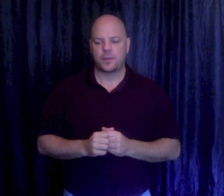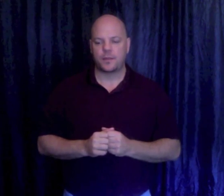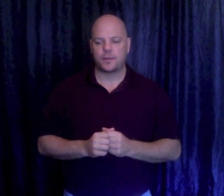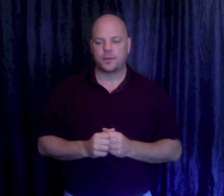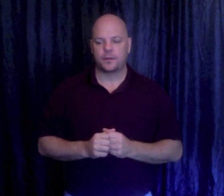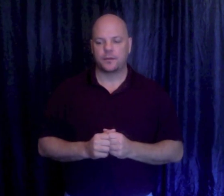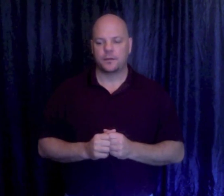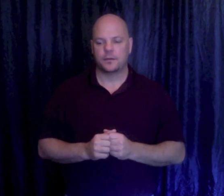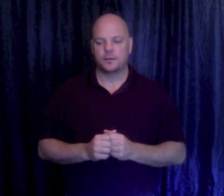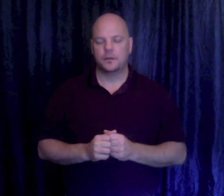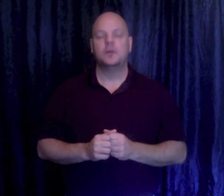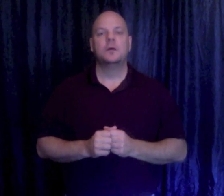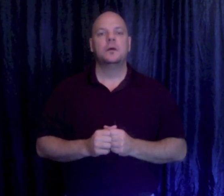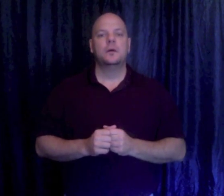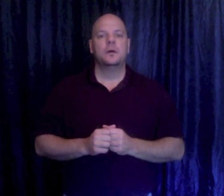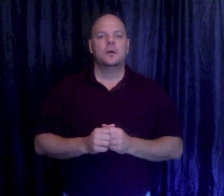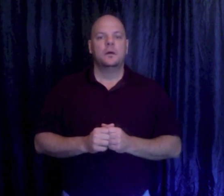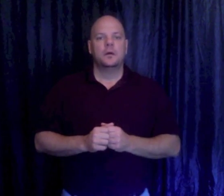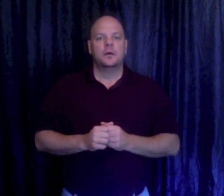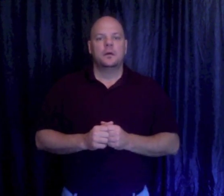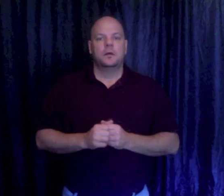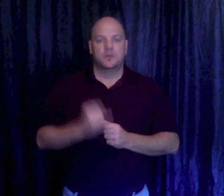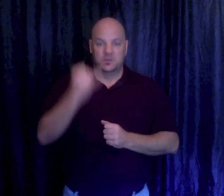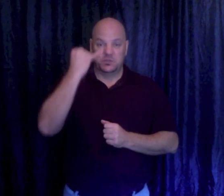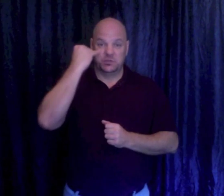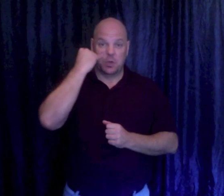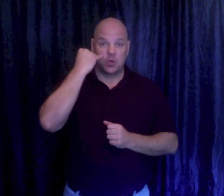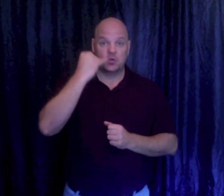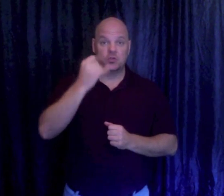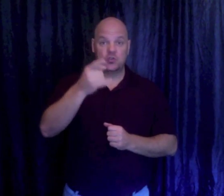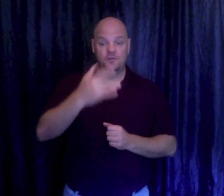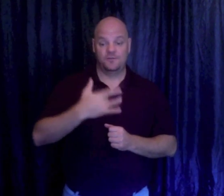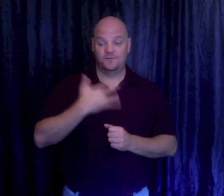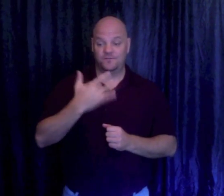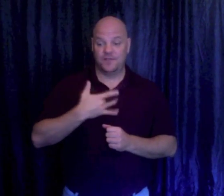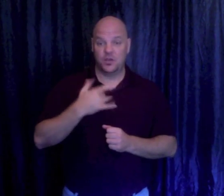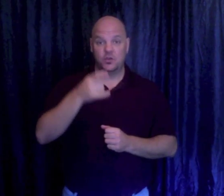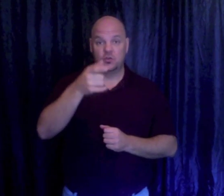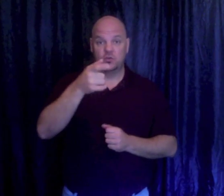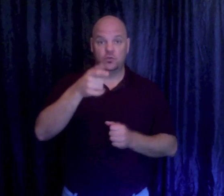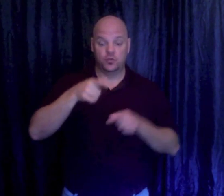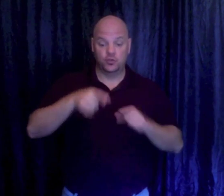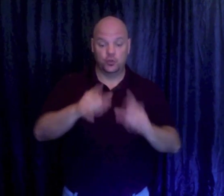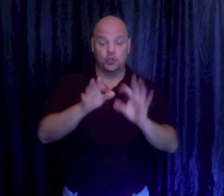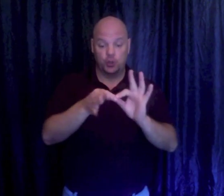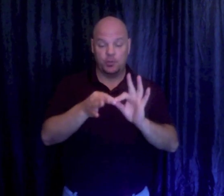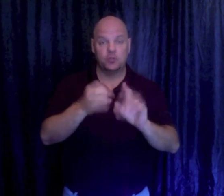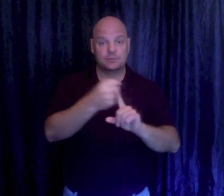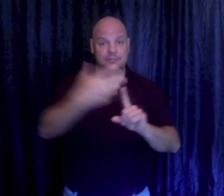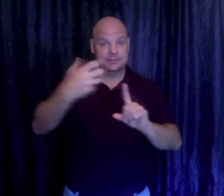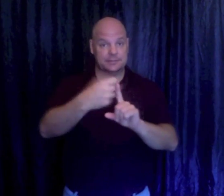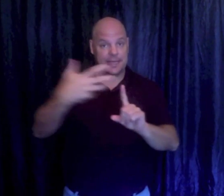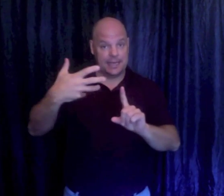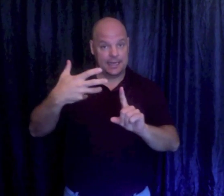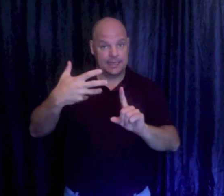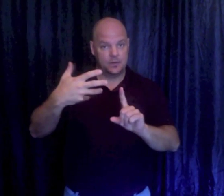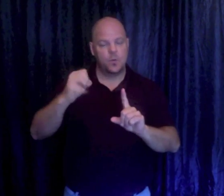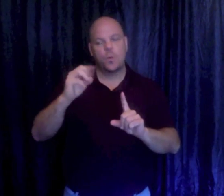If you find yourself doing some sort of expansion or you're finding time where there seems to be nothing